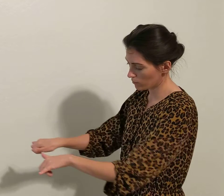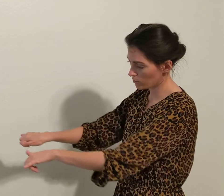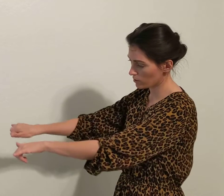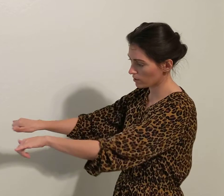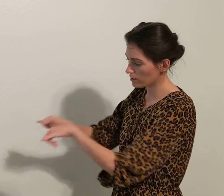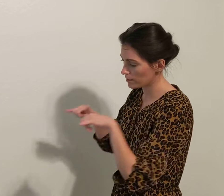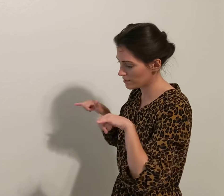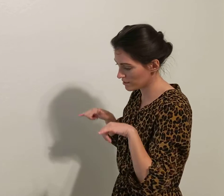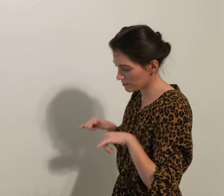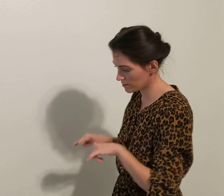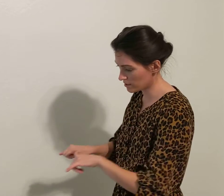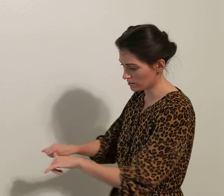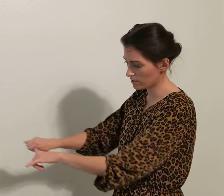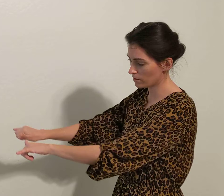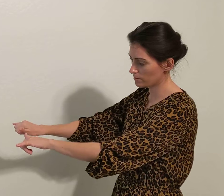forward, still.